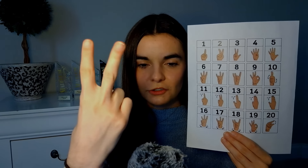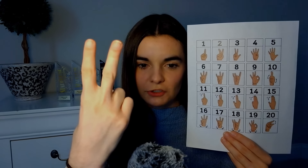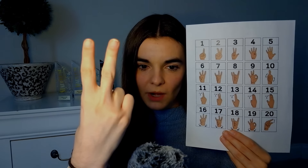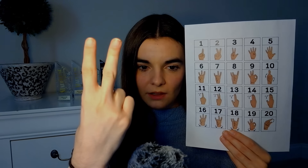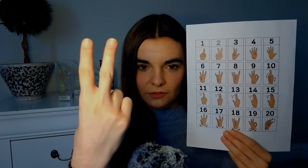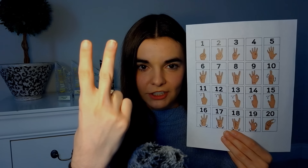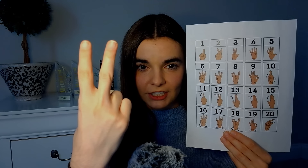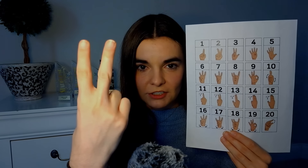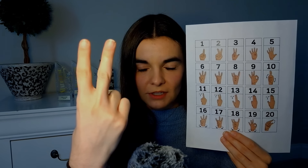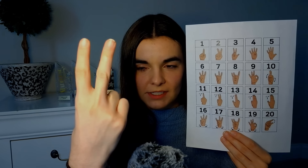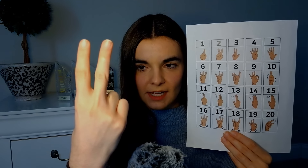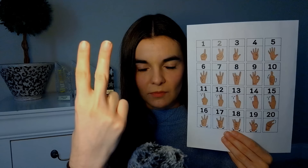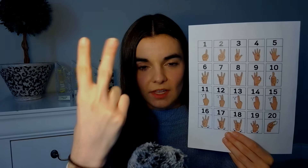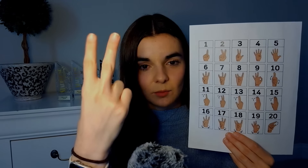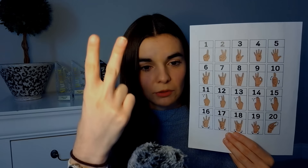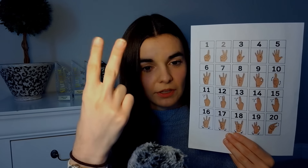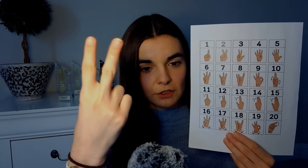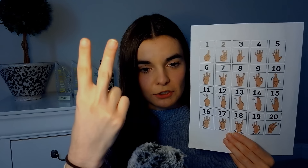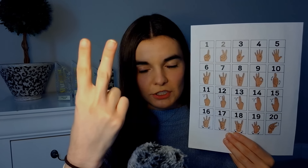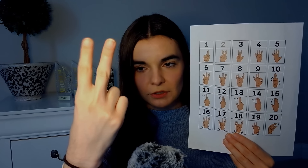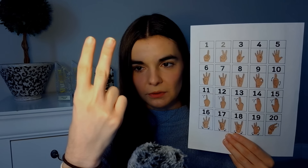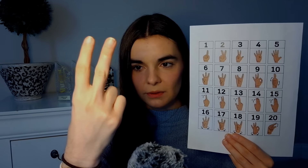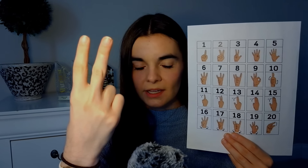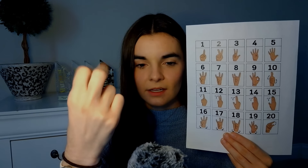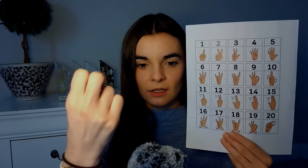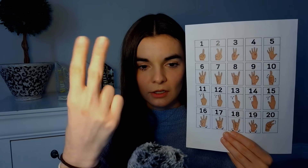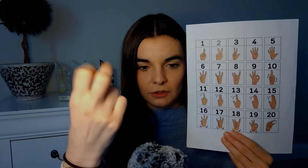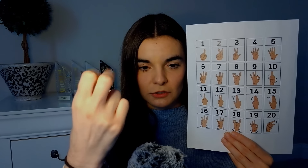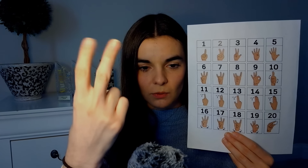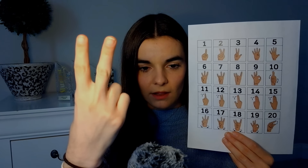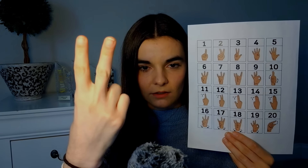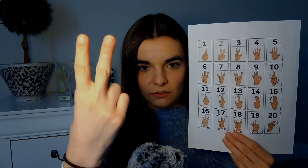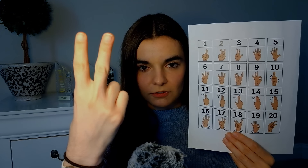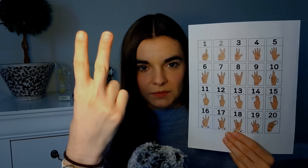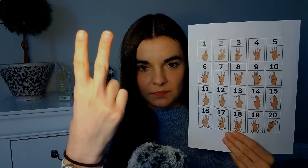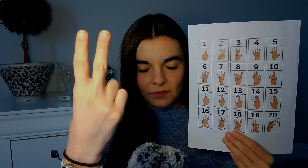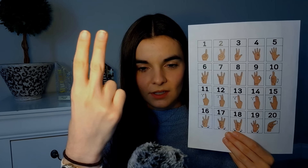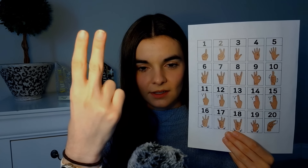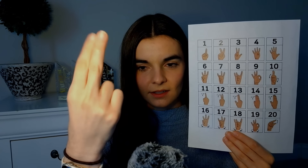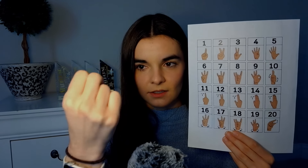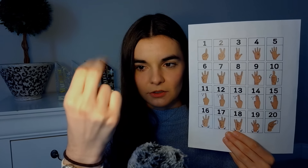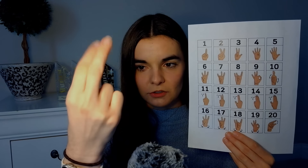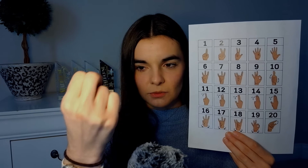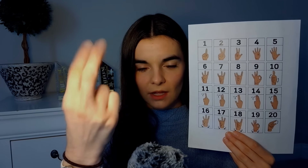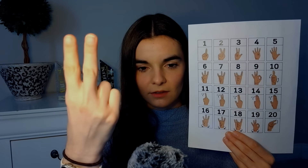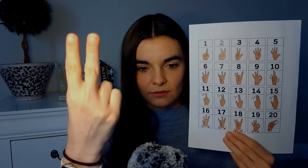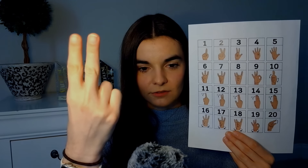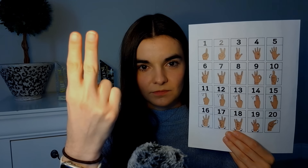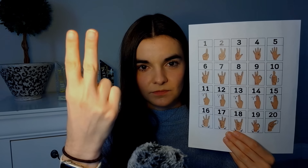12, you're going to do the same thing but with your 2. 12. 12.